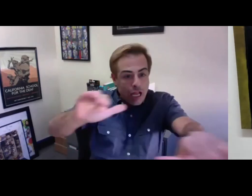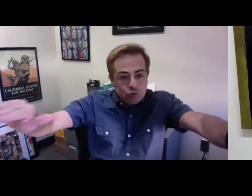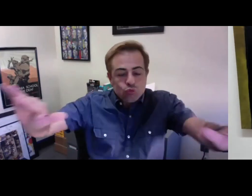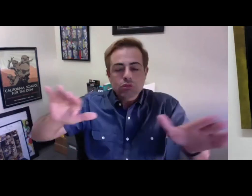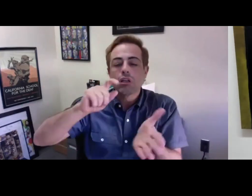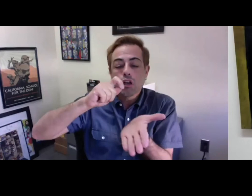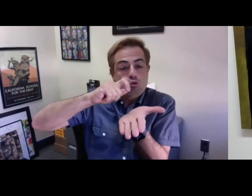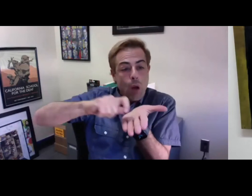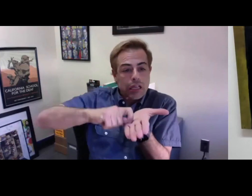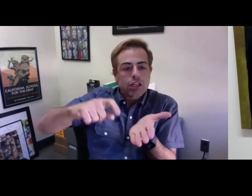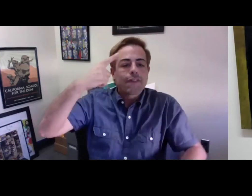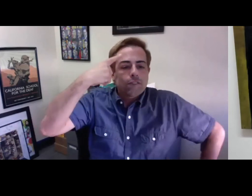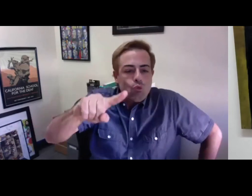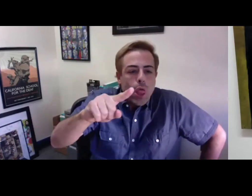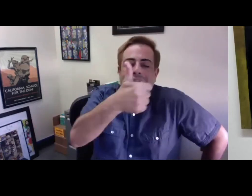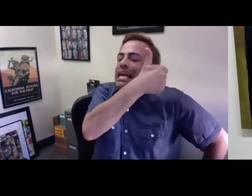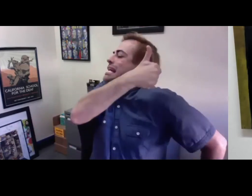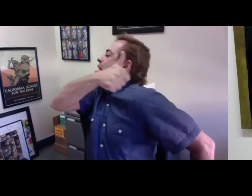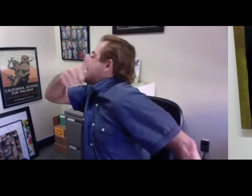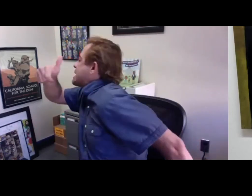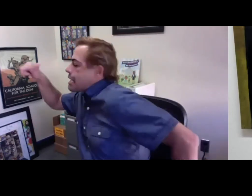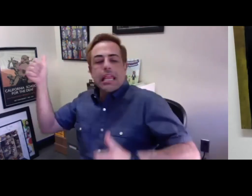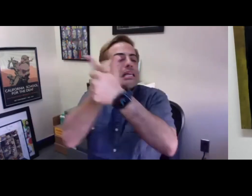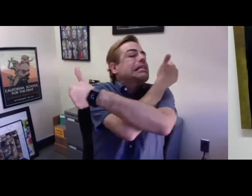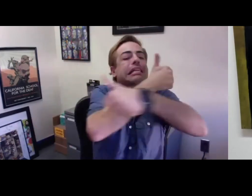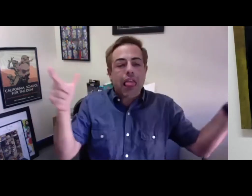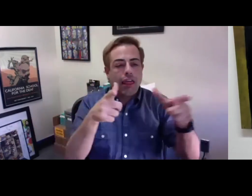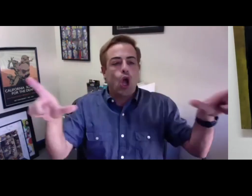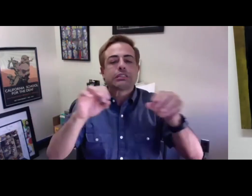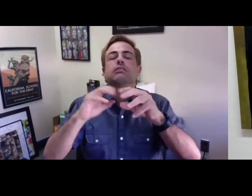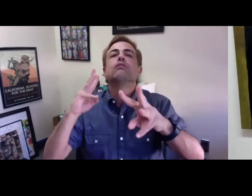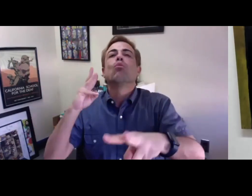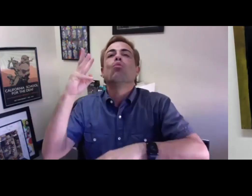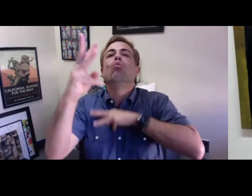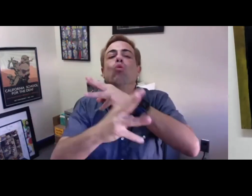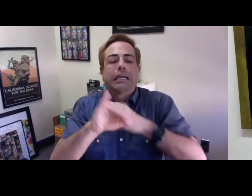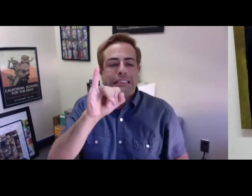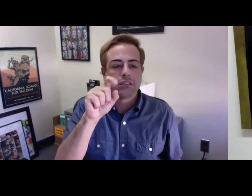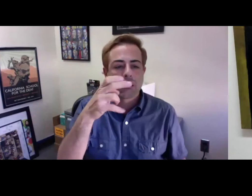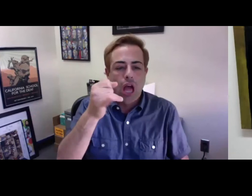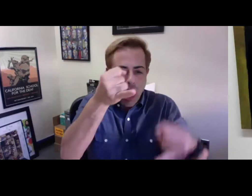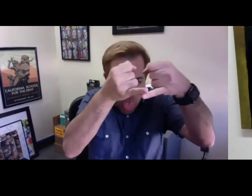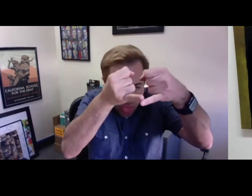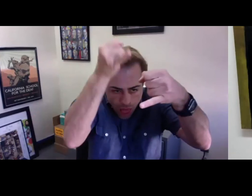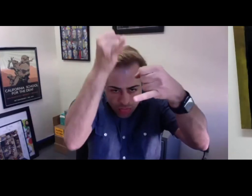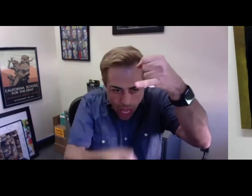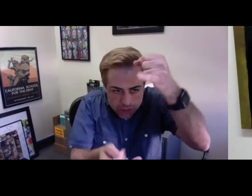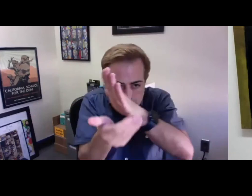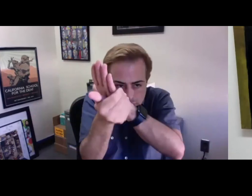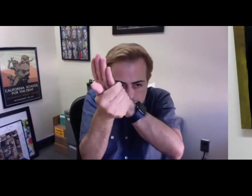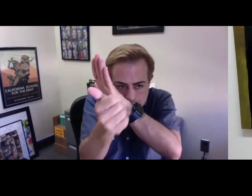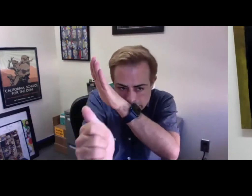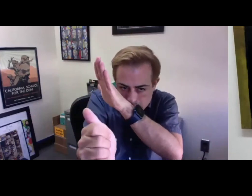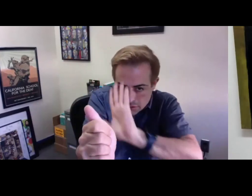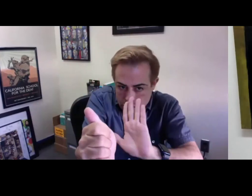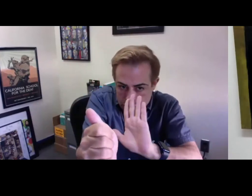so talking about written language, that is for any language in the world.